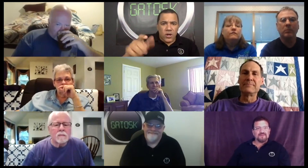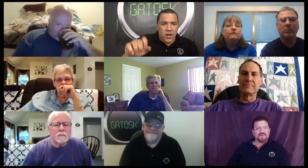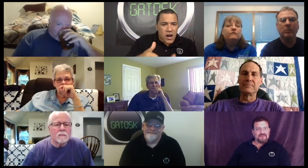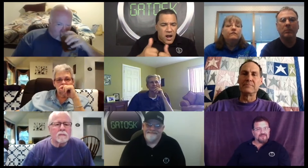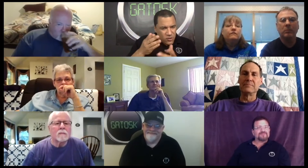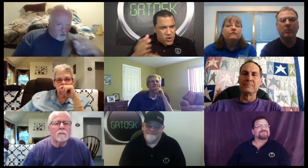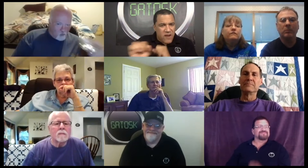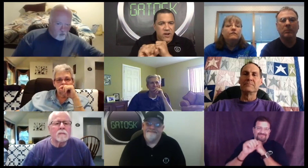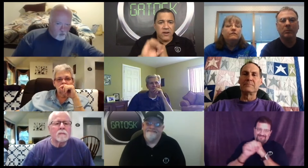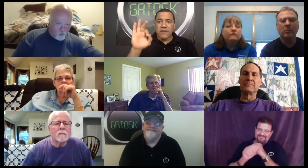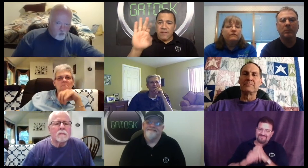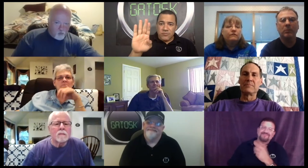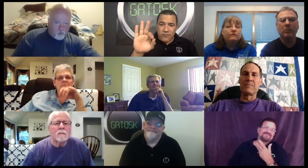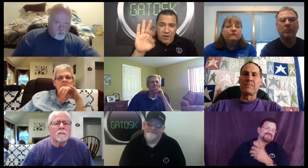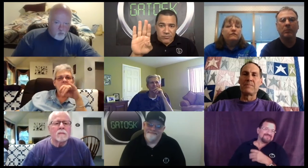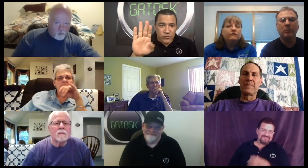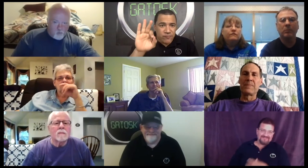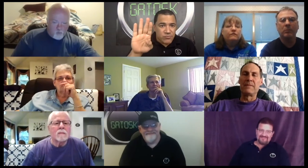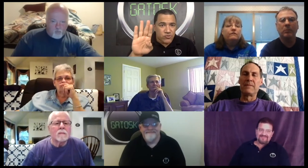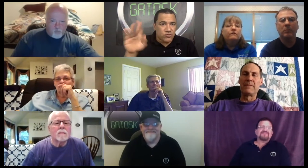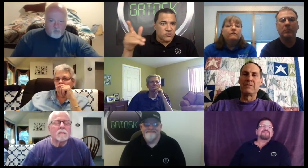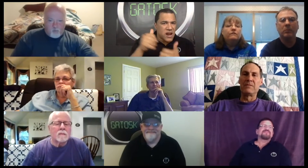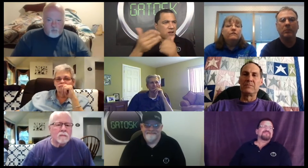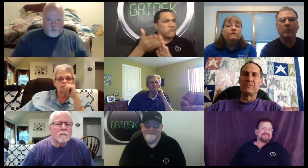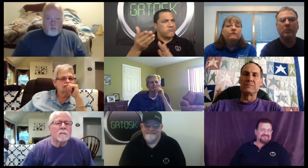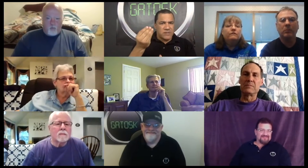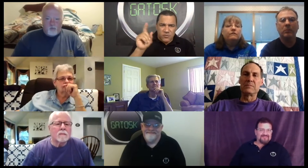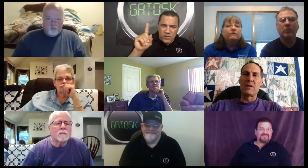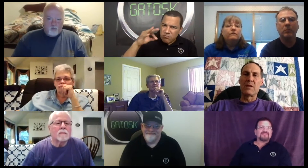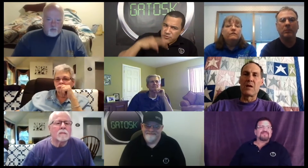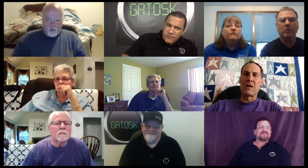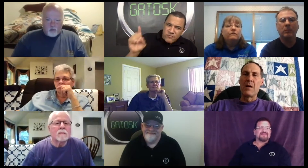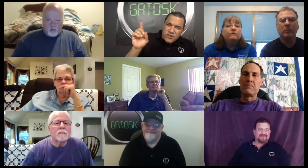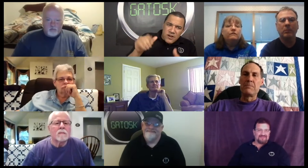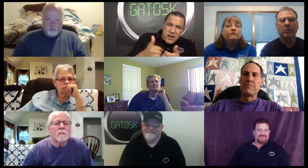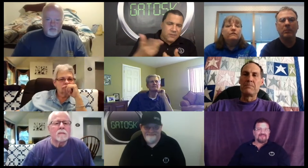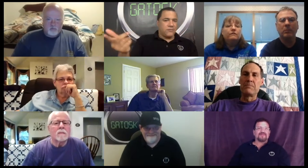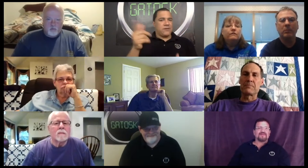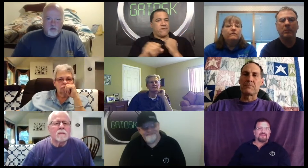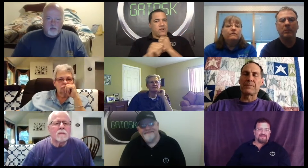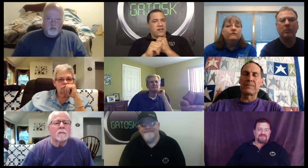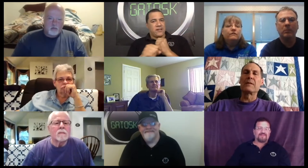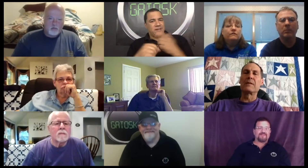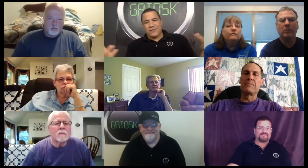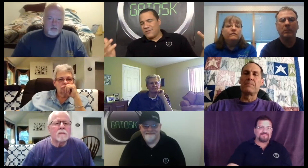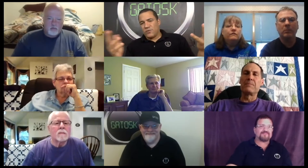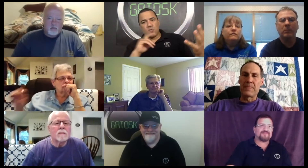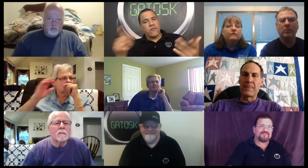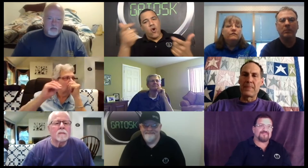Google operate? It's free service. They advertise. Facebook. It's where they're making their profits from. They're advertising.